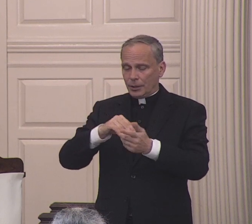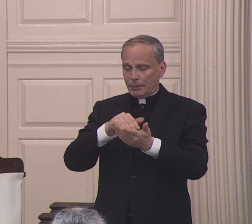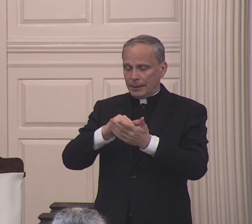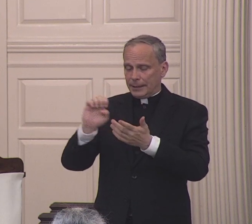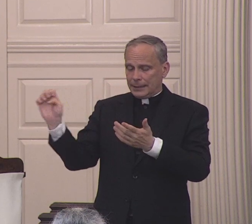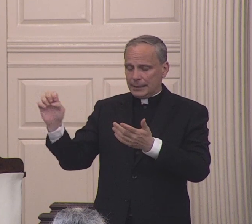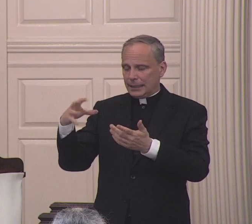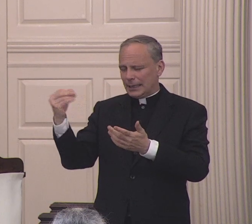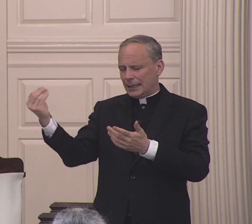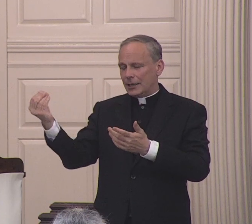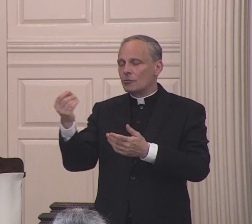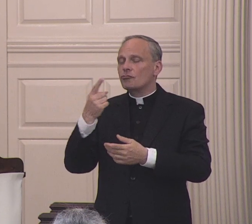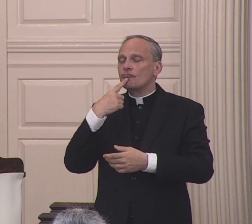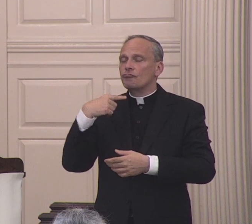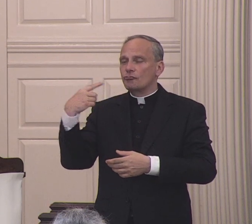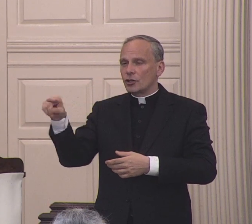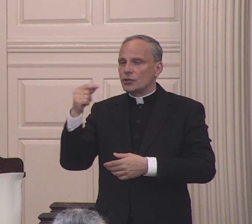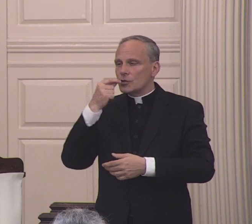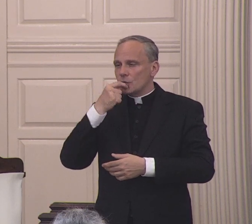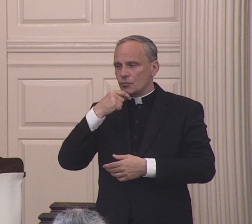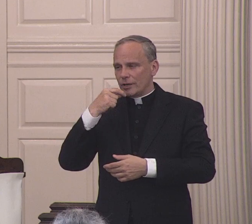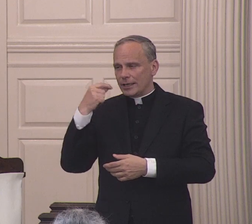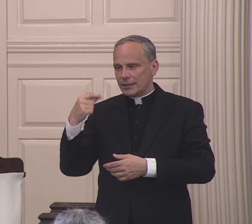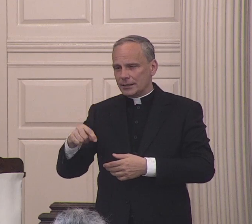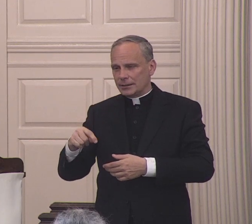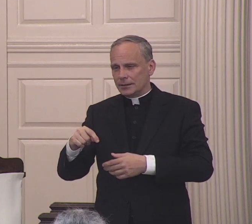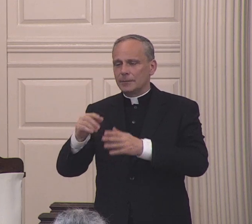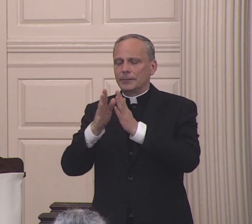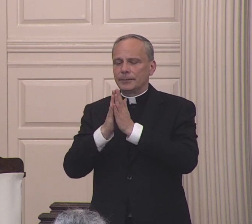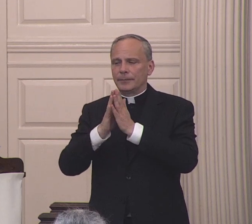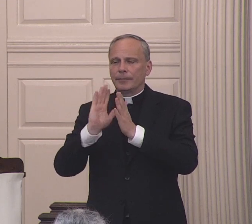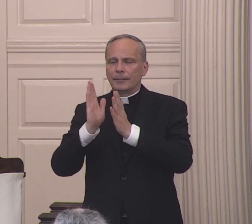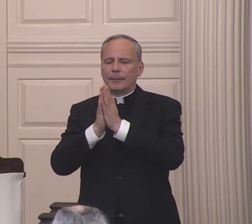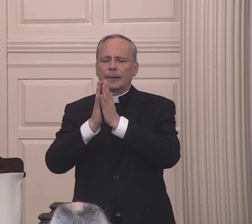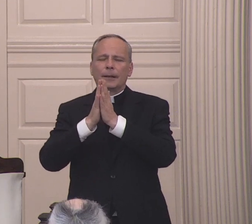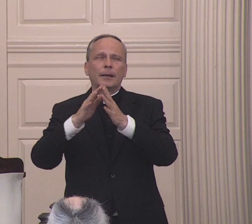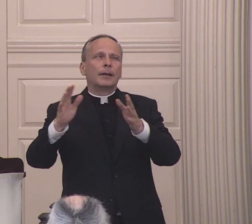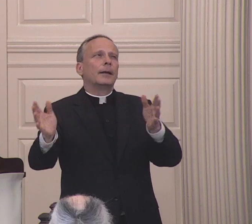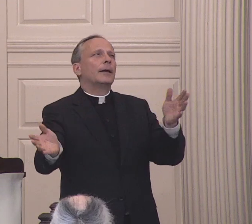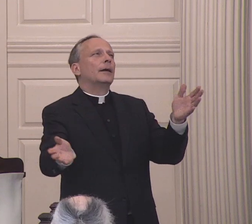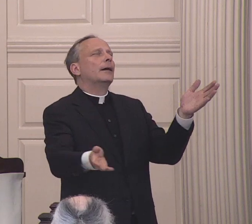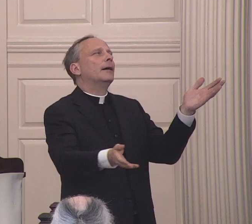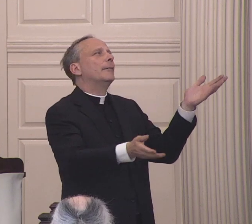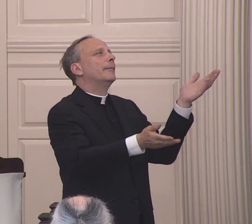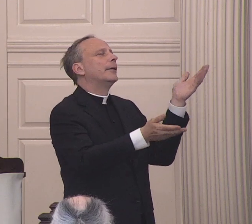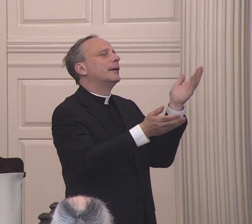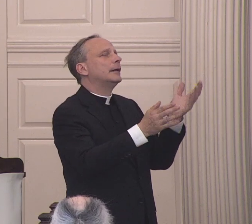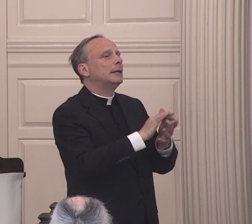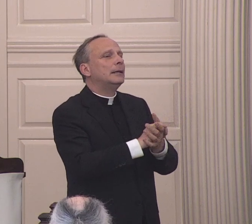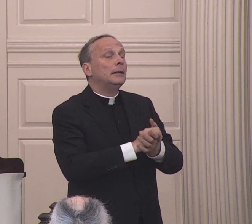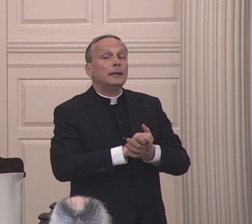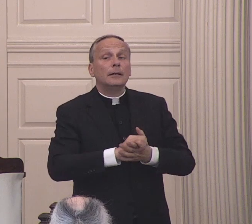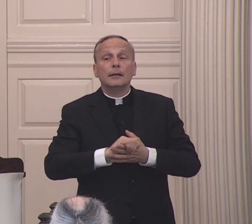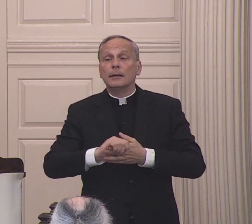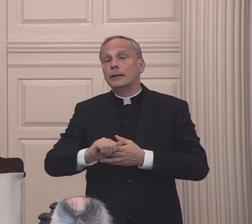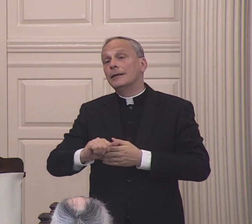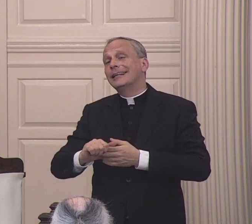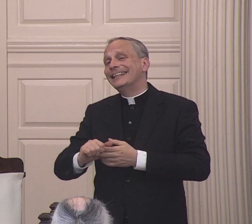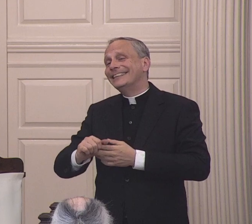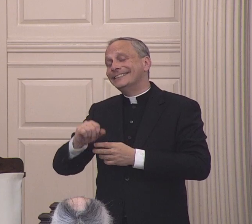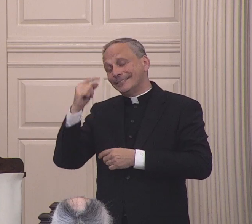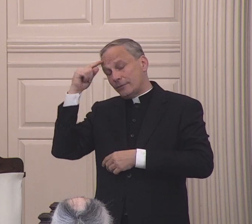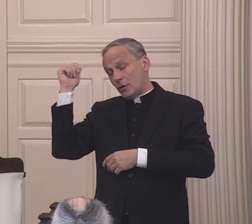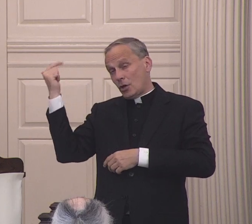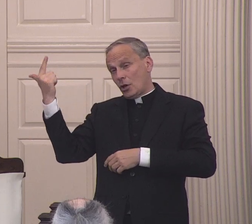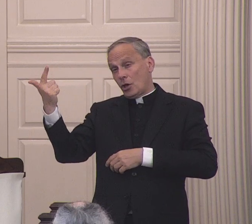in the Middle East and in Russia and Ukraine. Pray to the Lord. Lord, hear our prayer. And